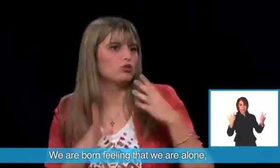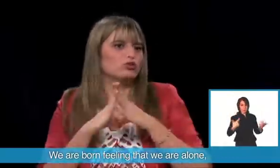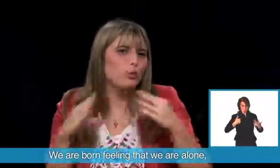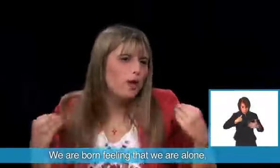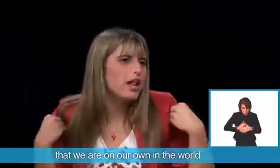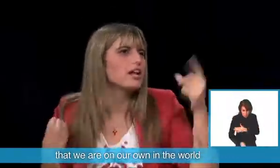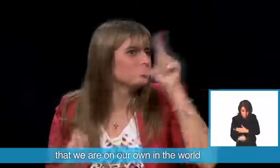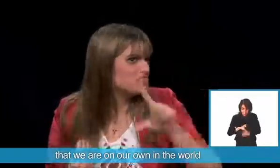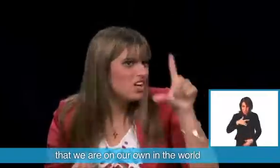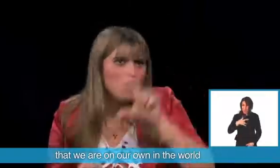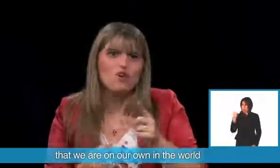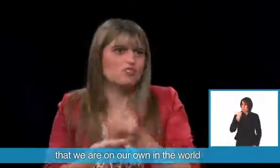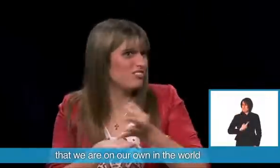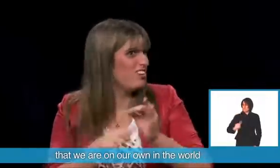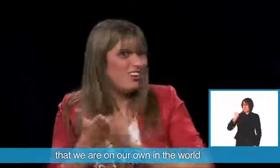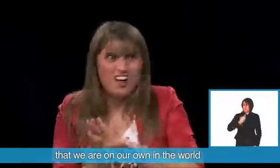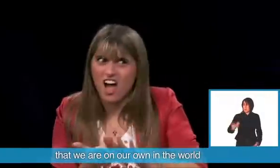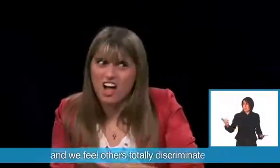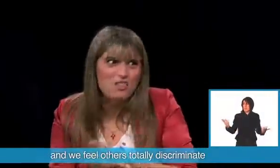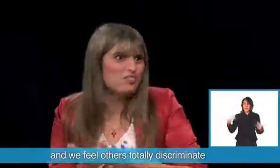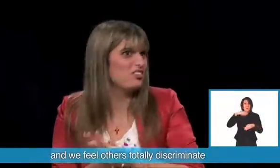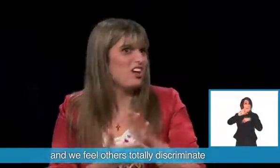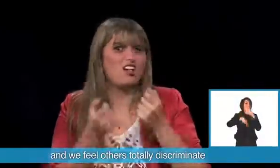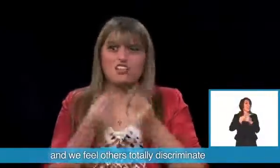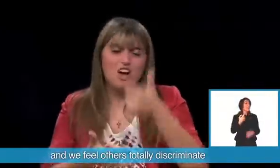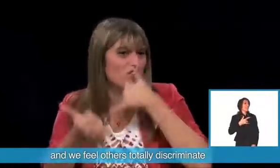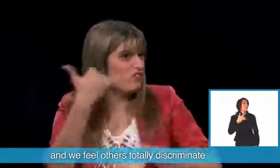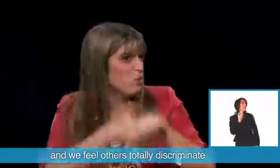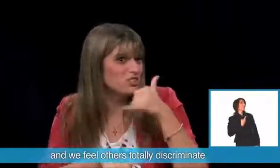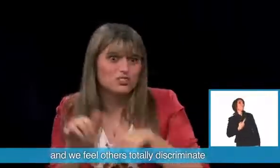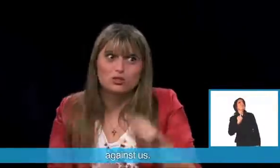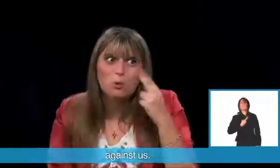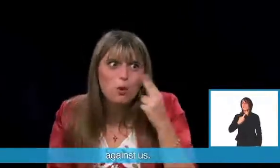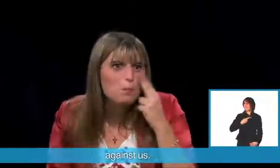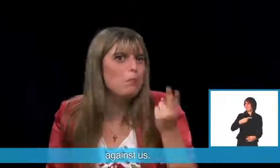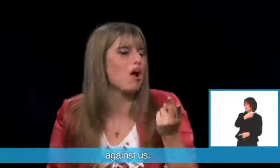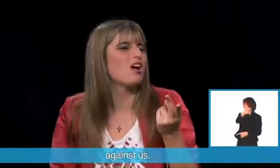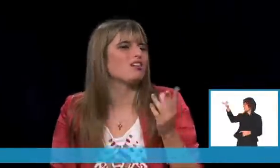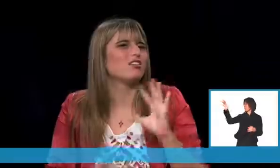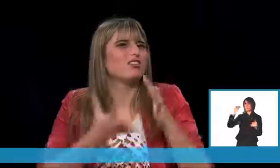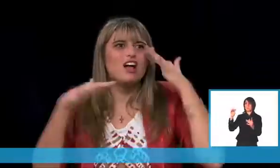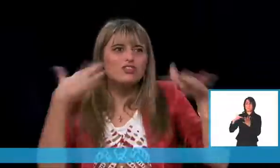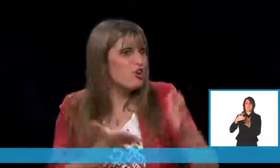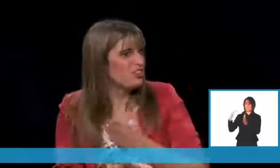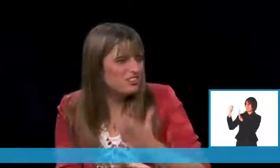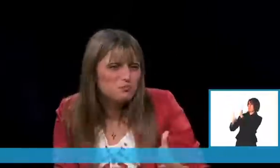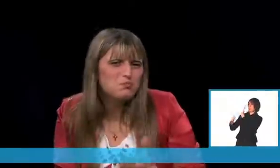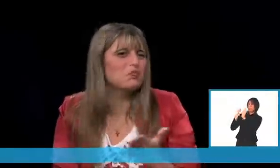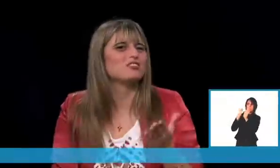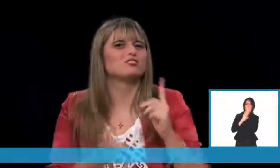we are alone, that we are on our own in the world, and we feel others totally discriminate against us.